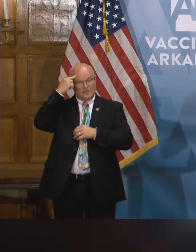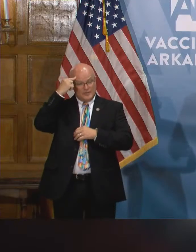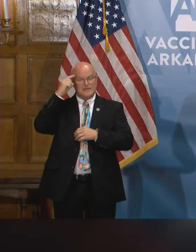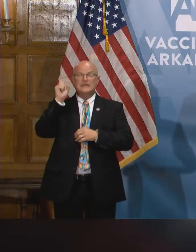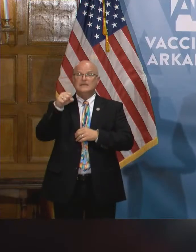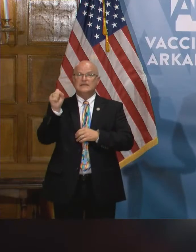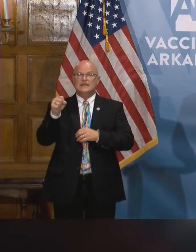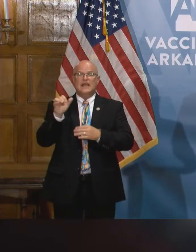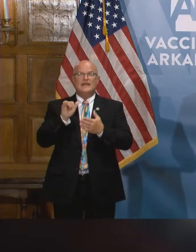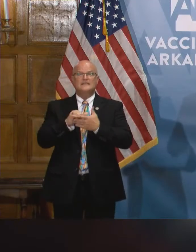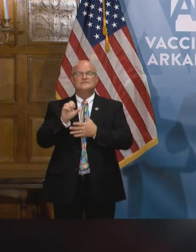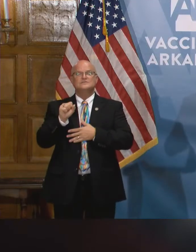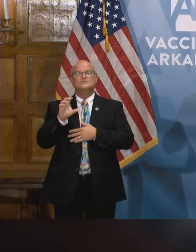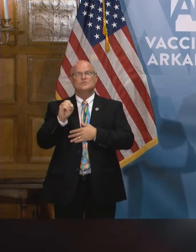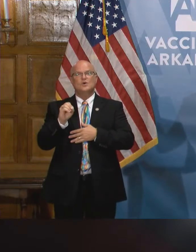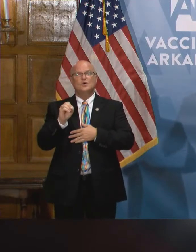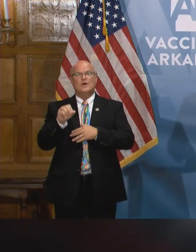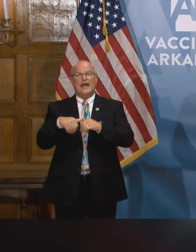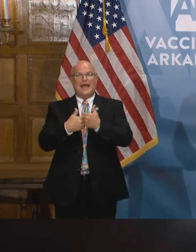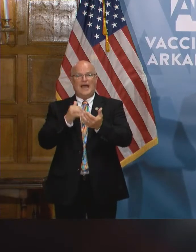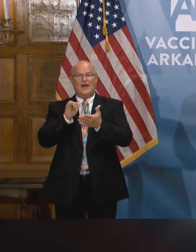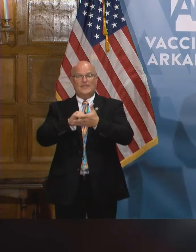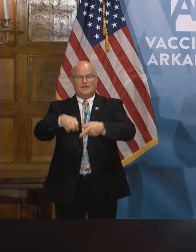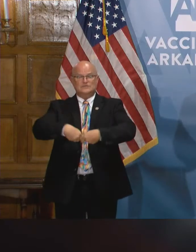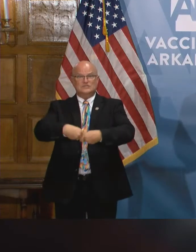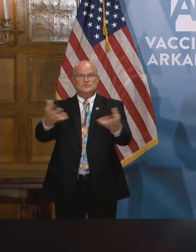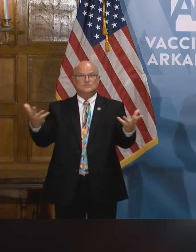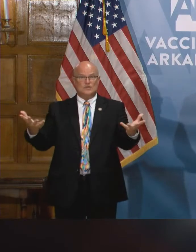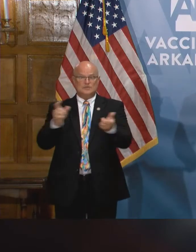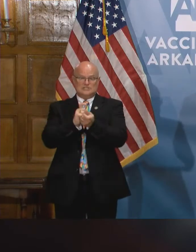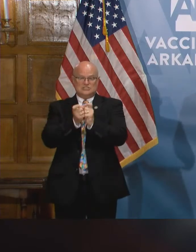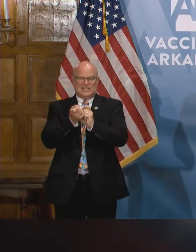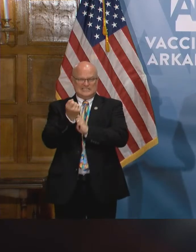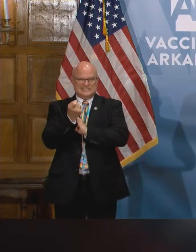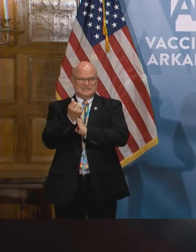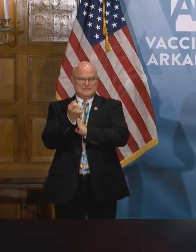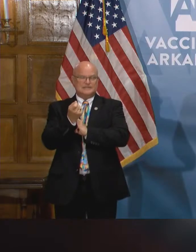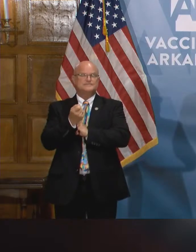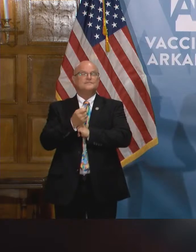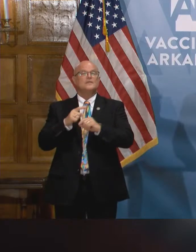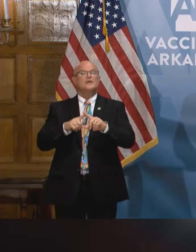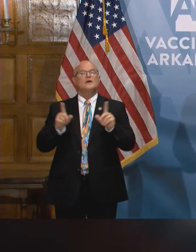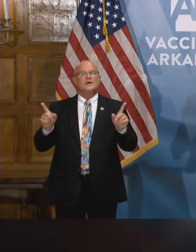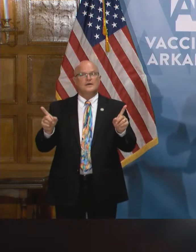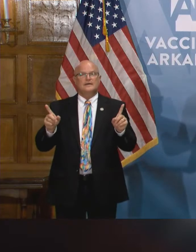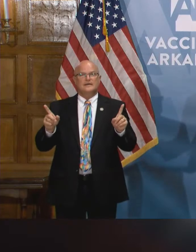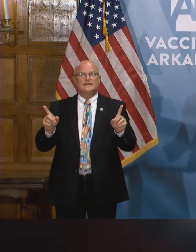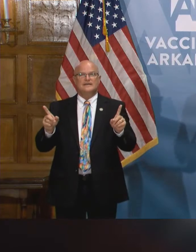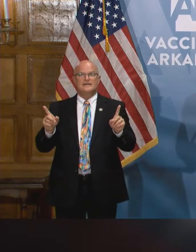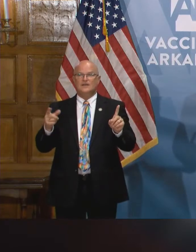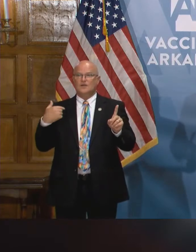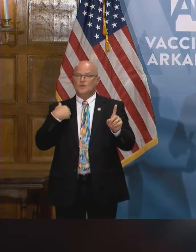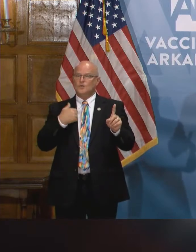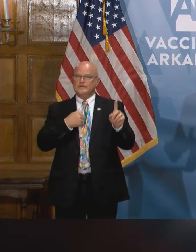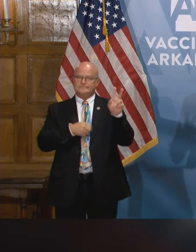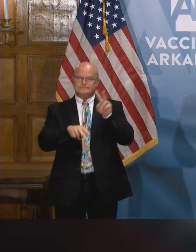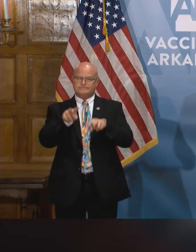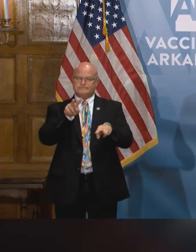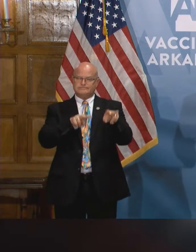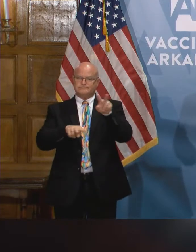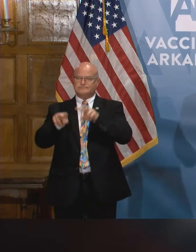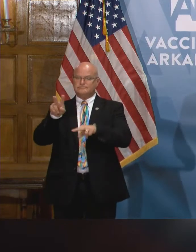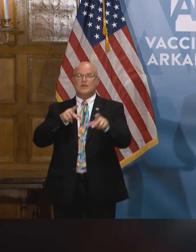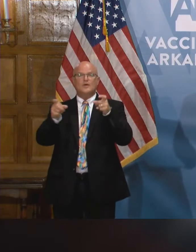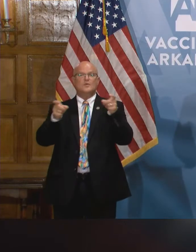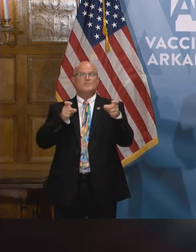where so as to how that was distributed changed somewhat. But we've looked at it. We're managing